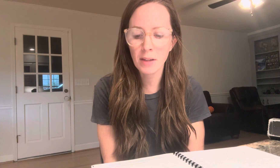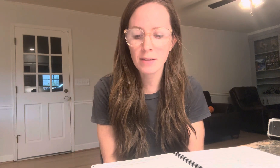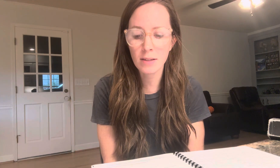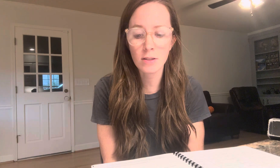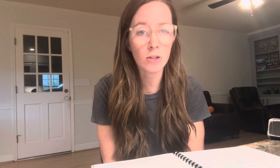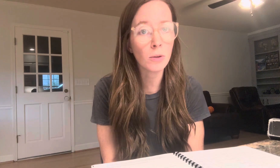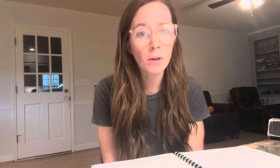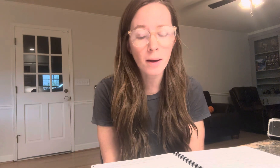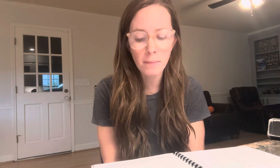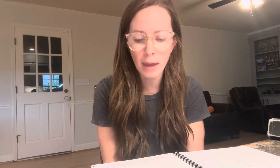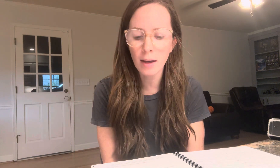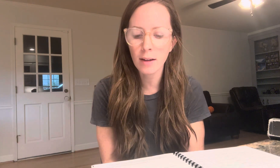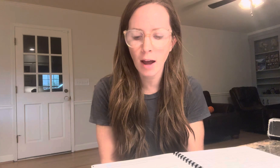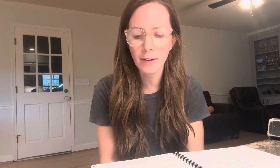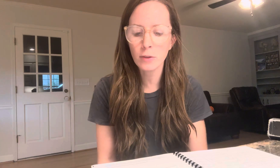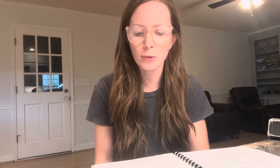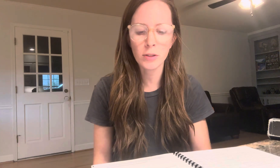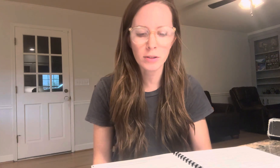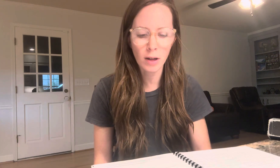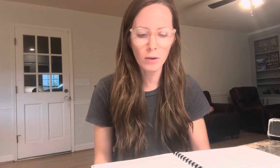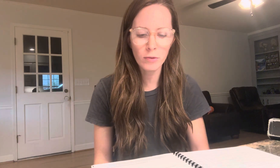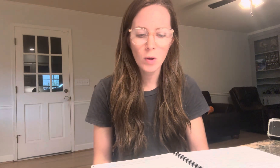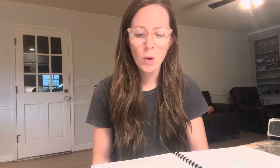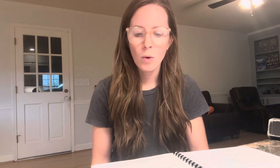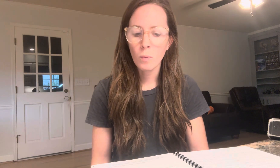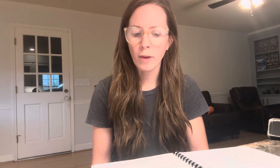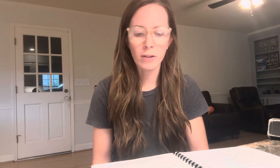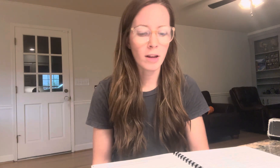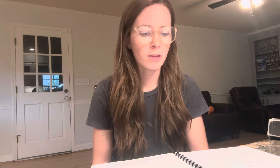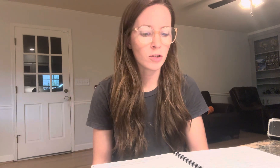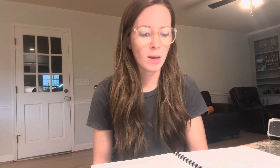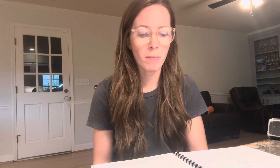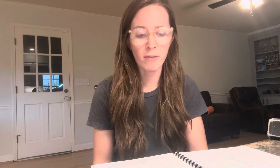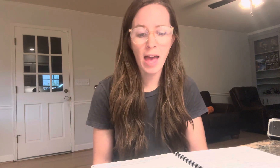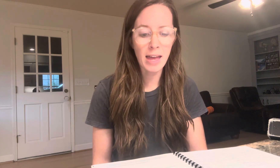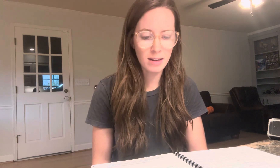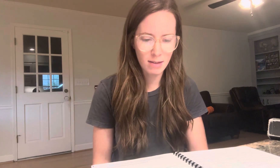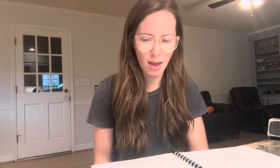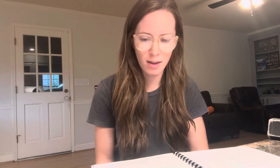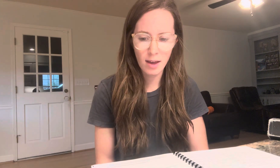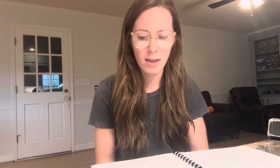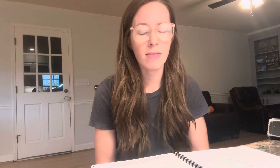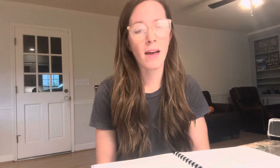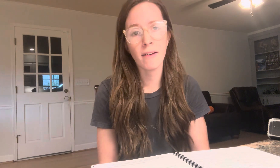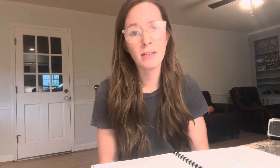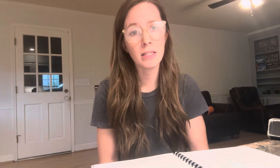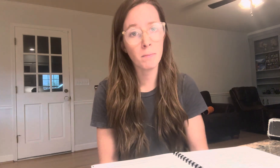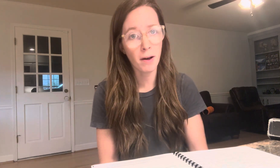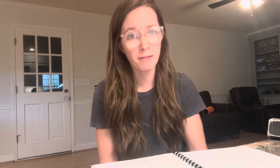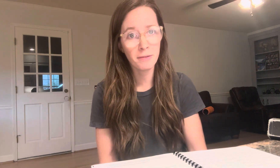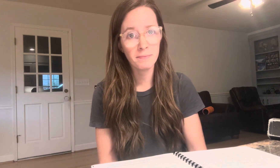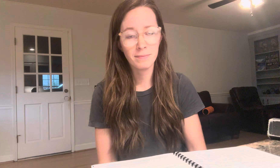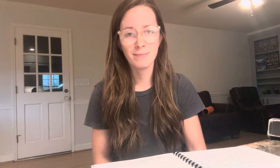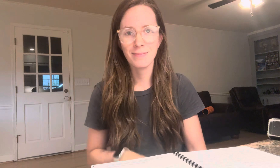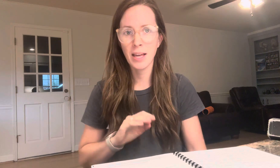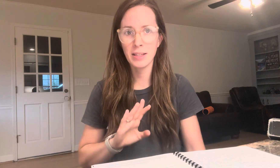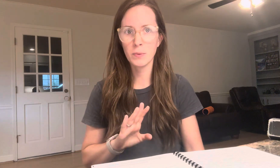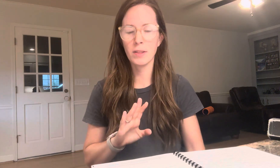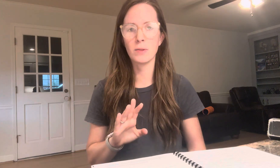says, "Do not make an idol for yourself, whether in the shape of anything in the heavens above." And that's where this week is